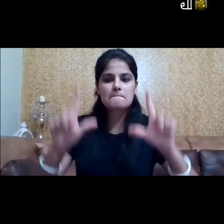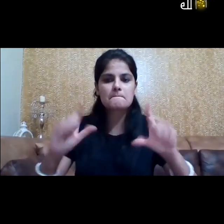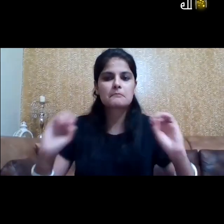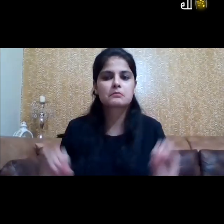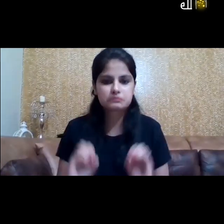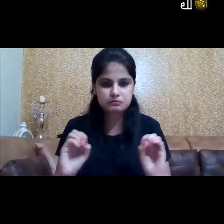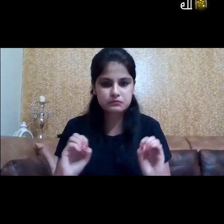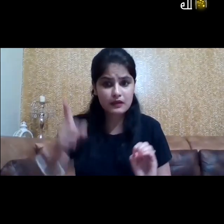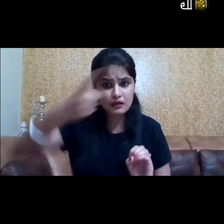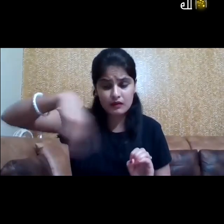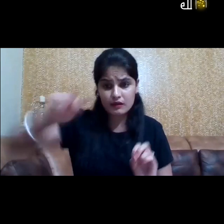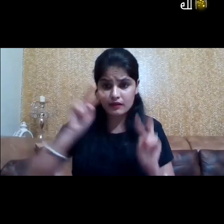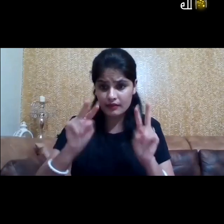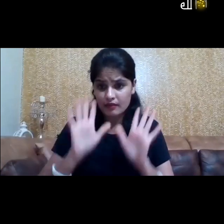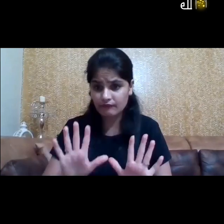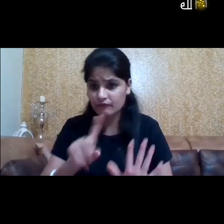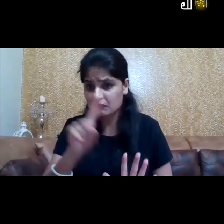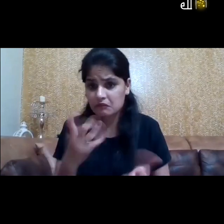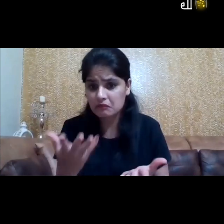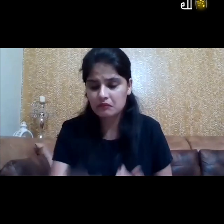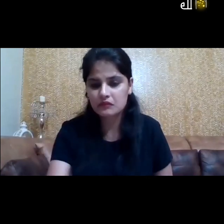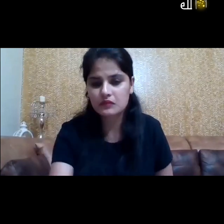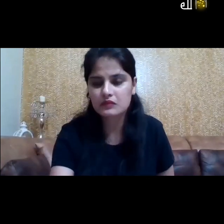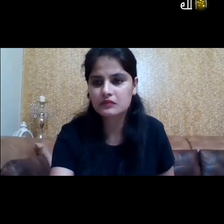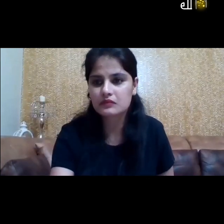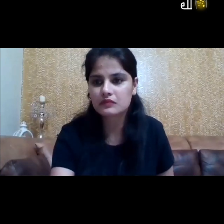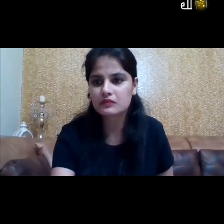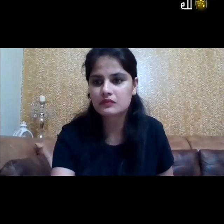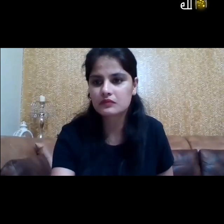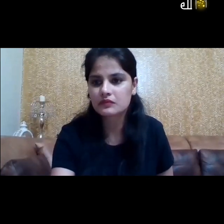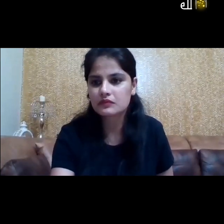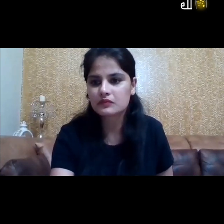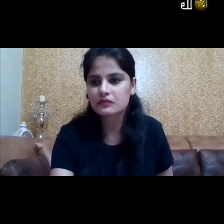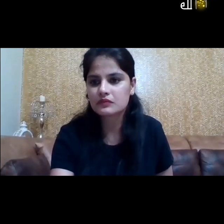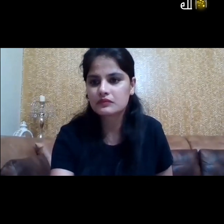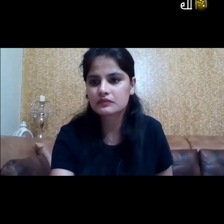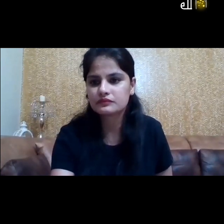Oh, I think all of you can see, but I can't see.